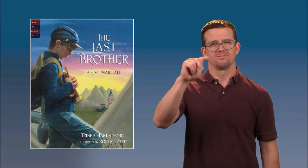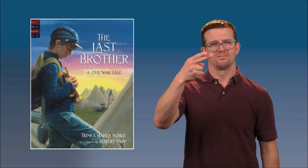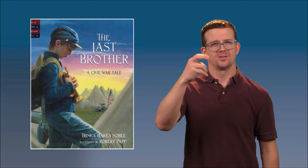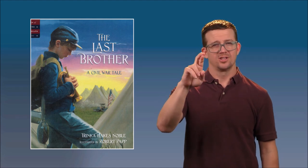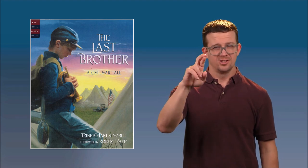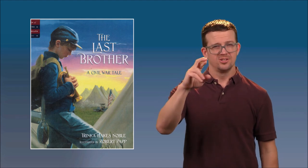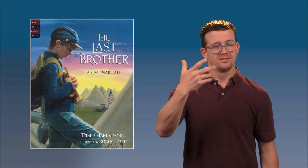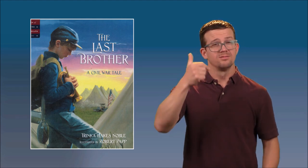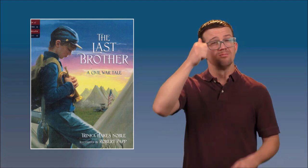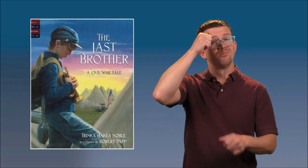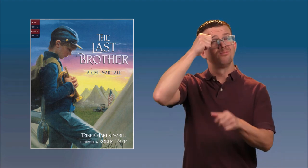The last brother.